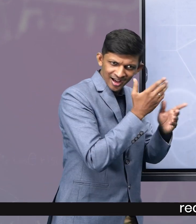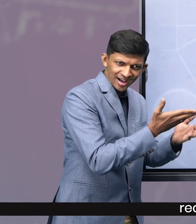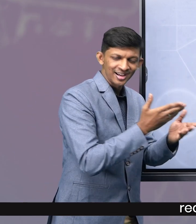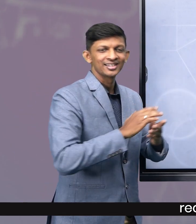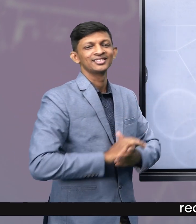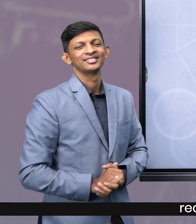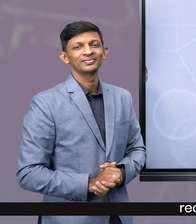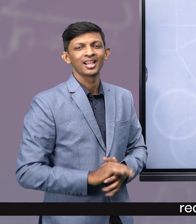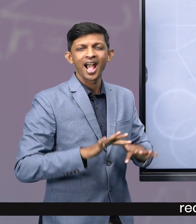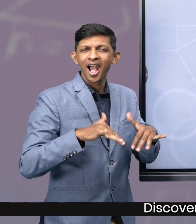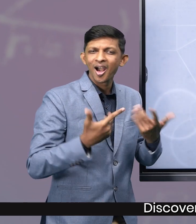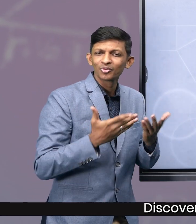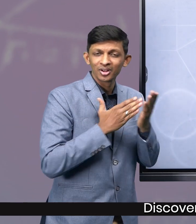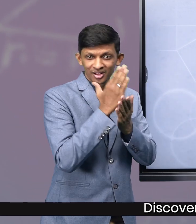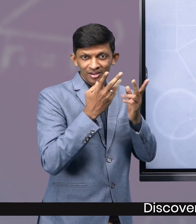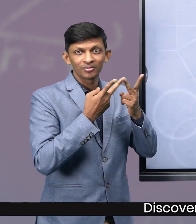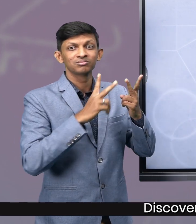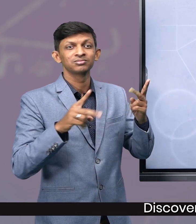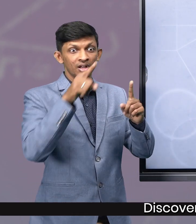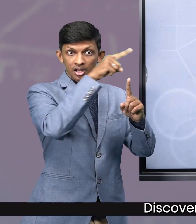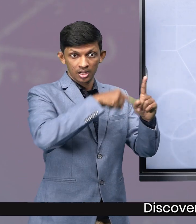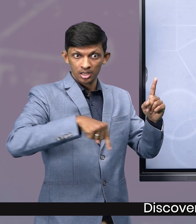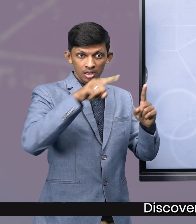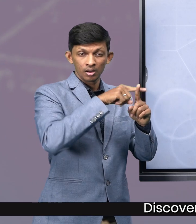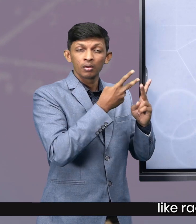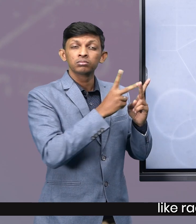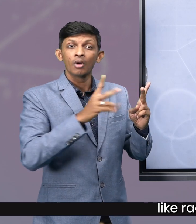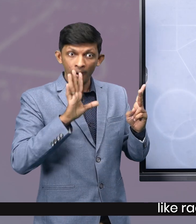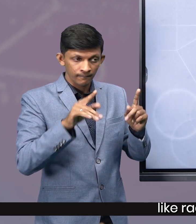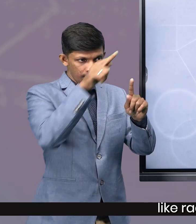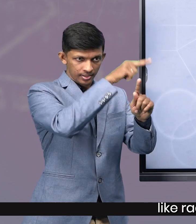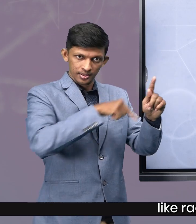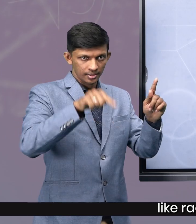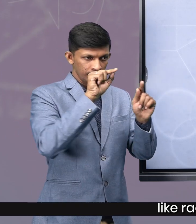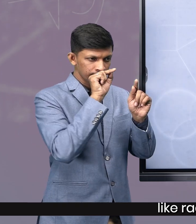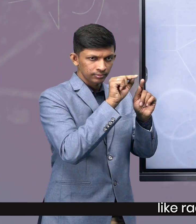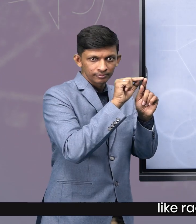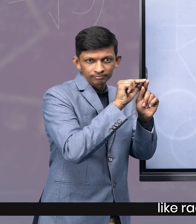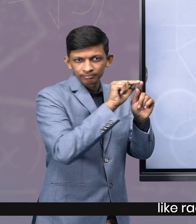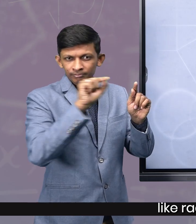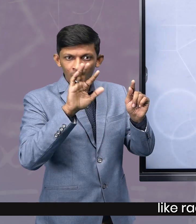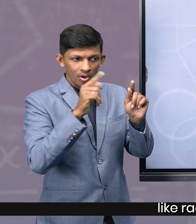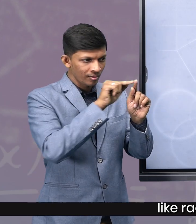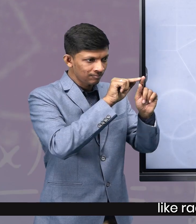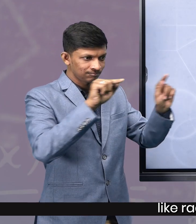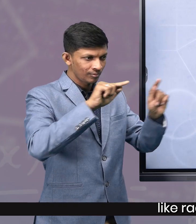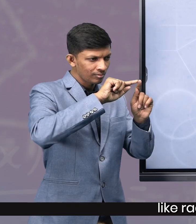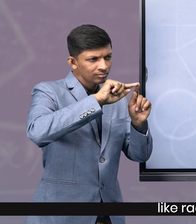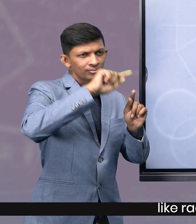circles. Discover how the parts of a circle like radius and diameter work.